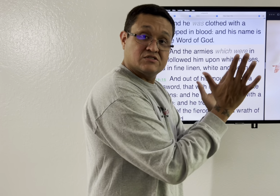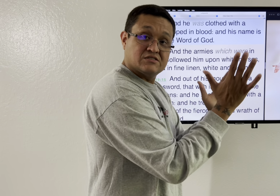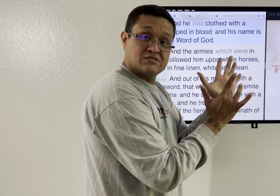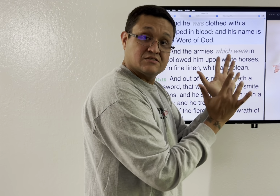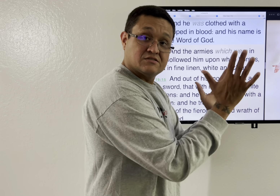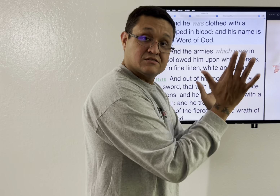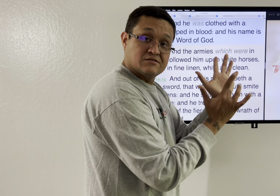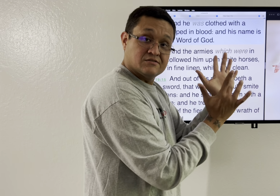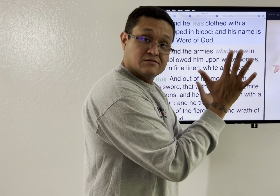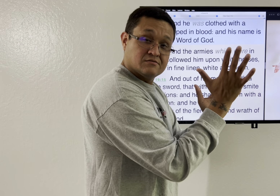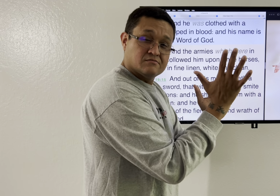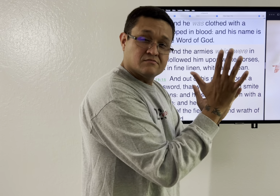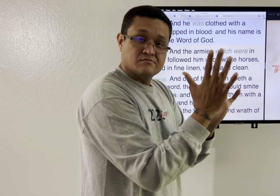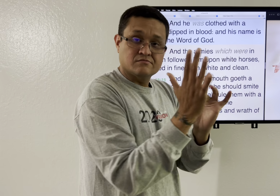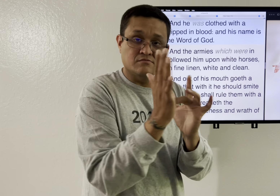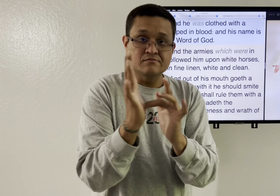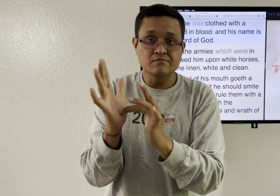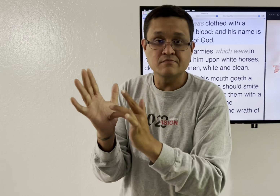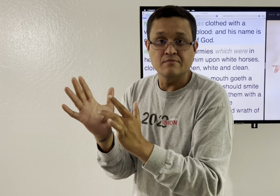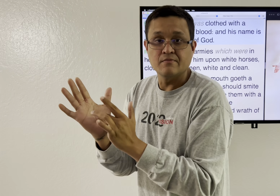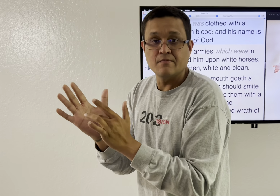like Jesus, book, because the Word